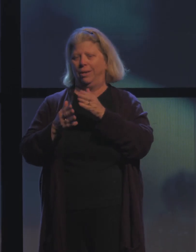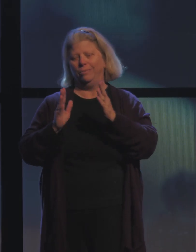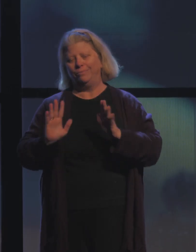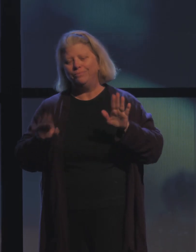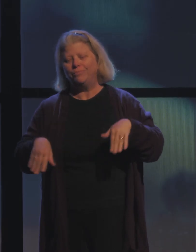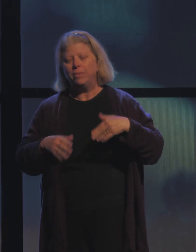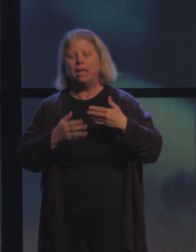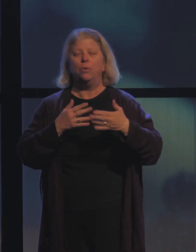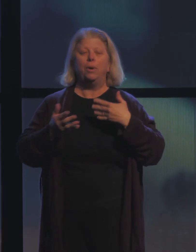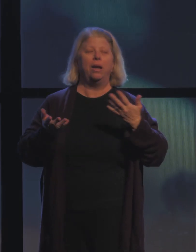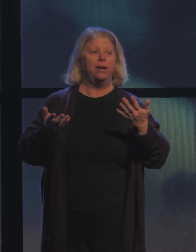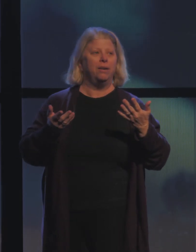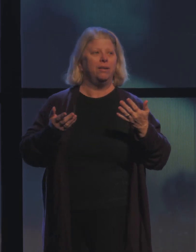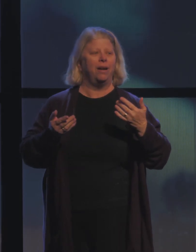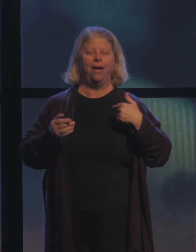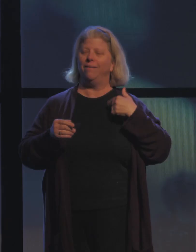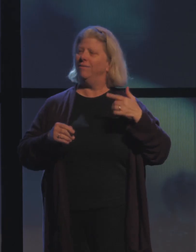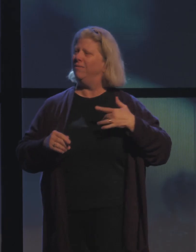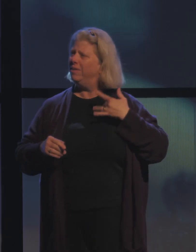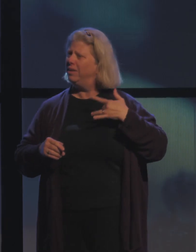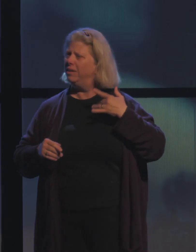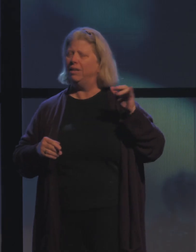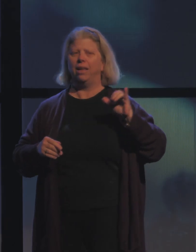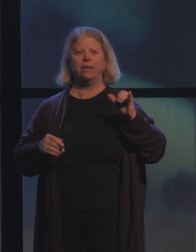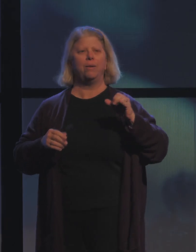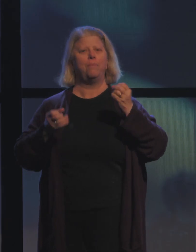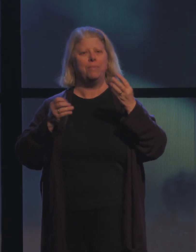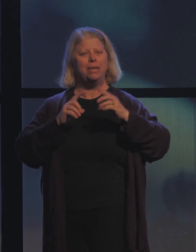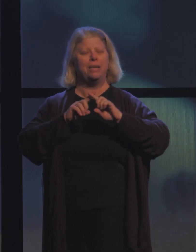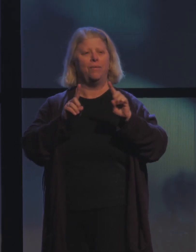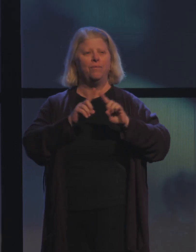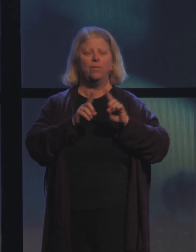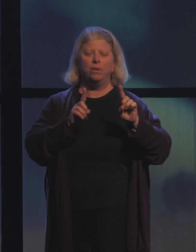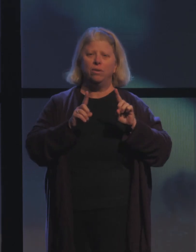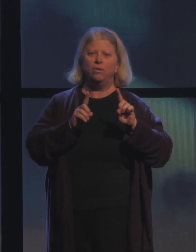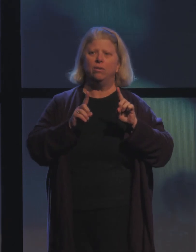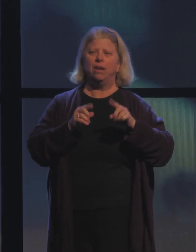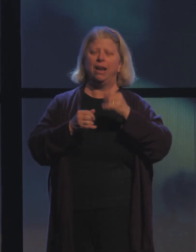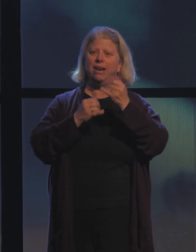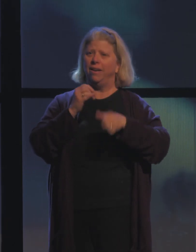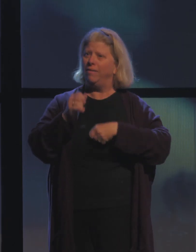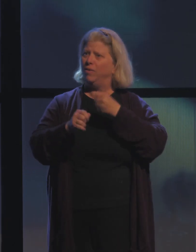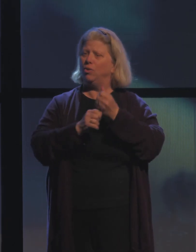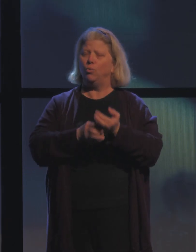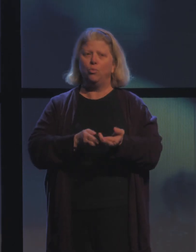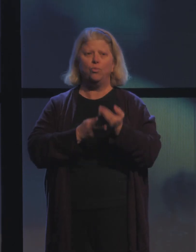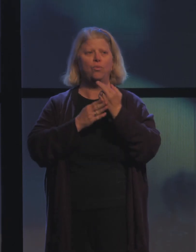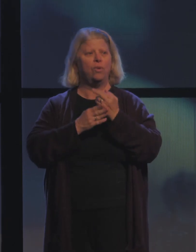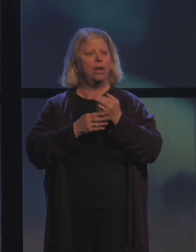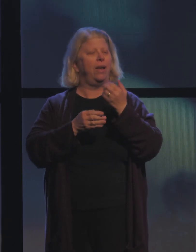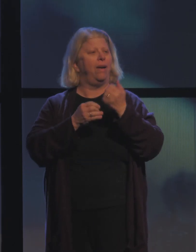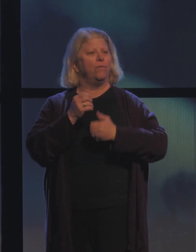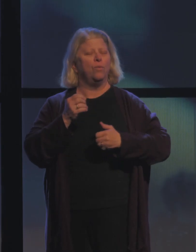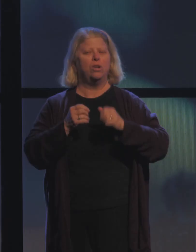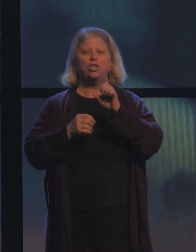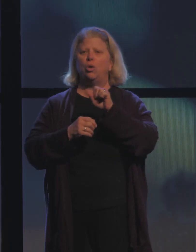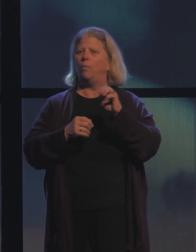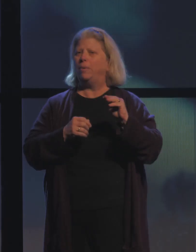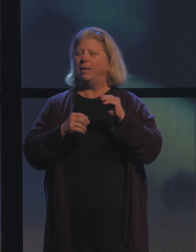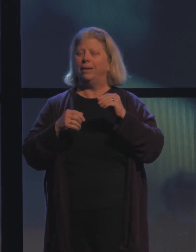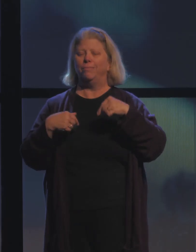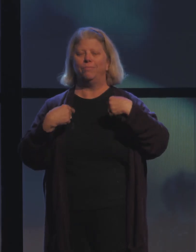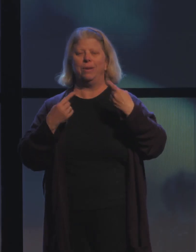Anyways. So I just feel like, there's all these end of the year reviews. Everybody on social media has